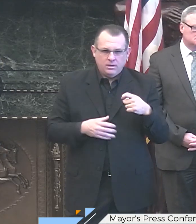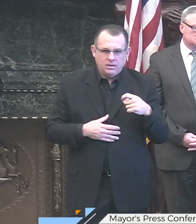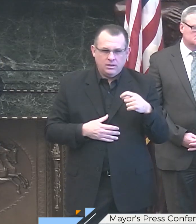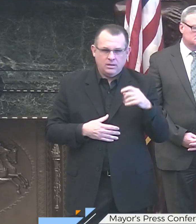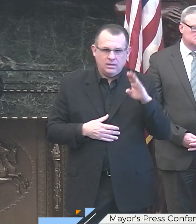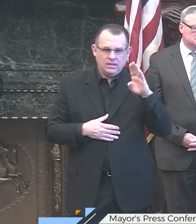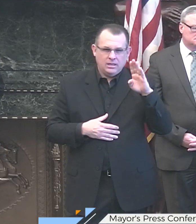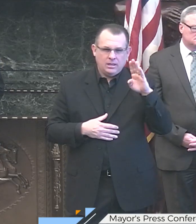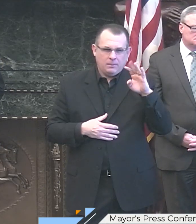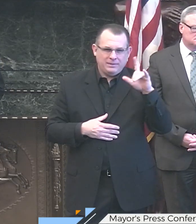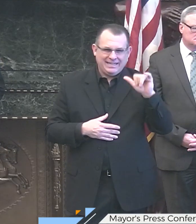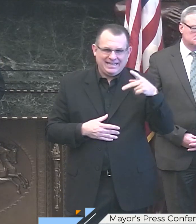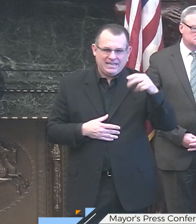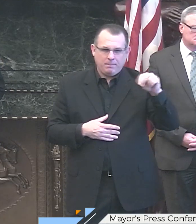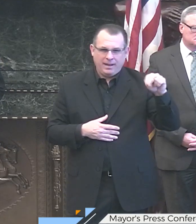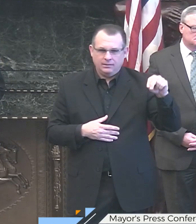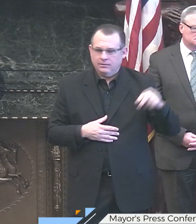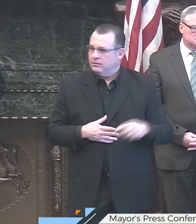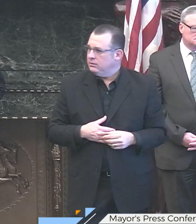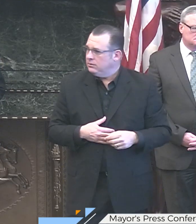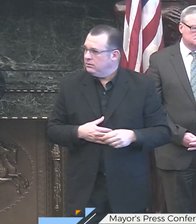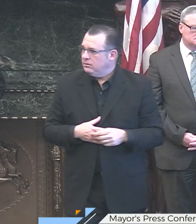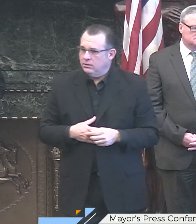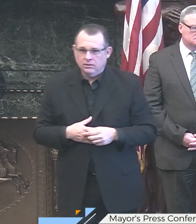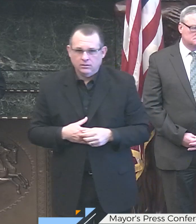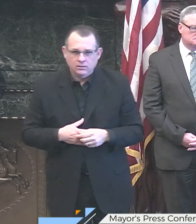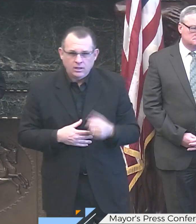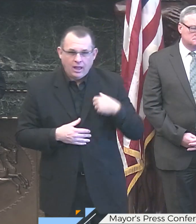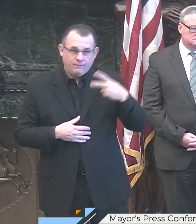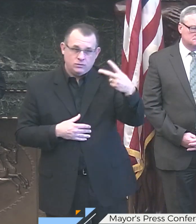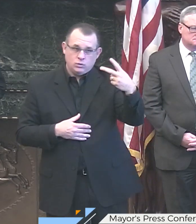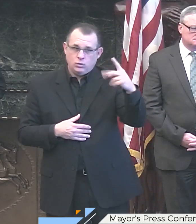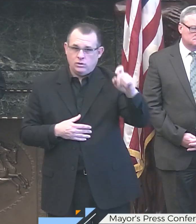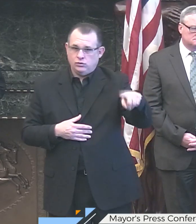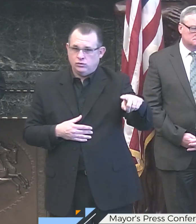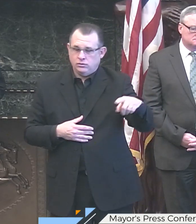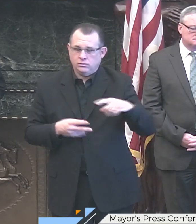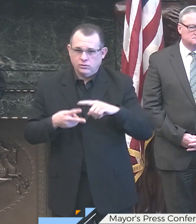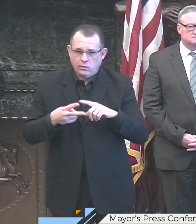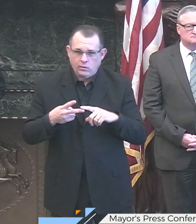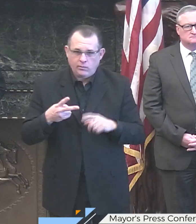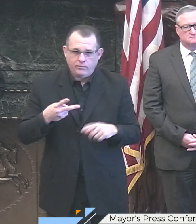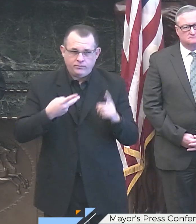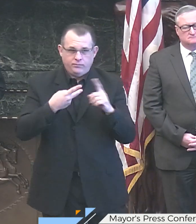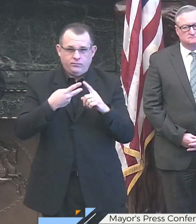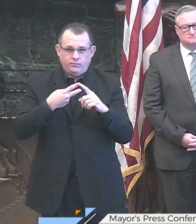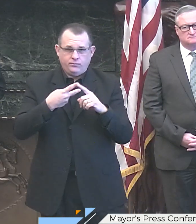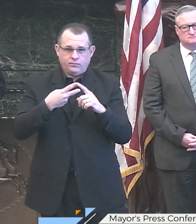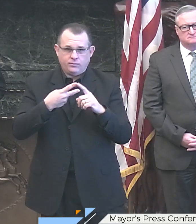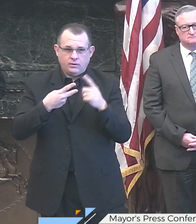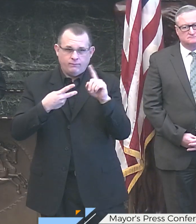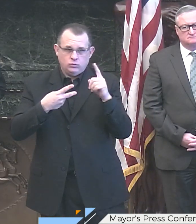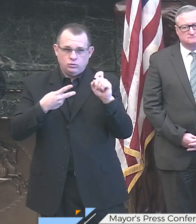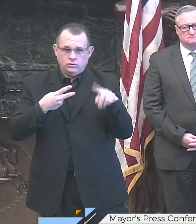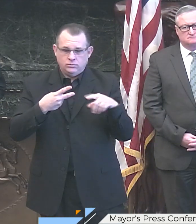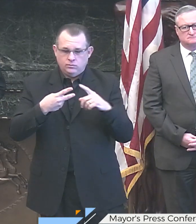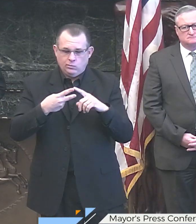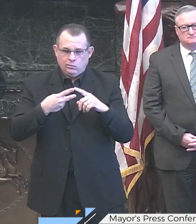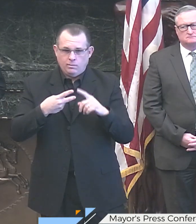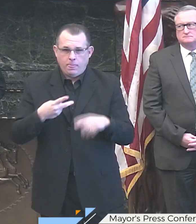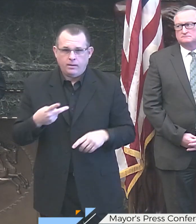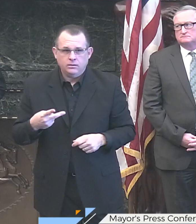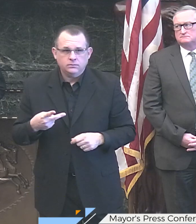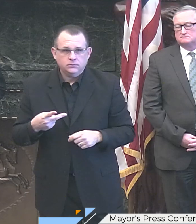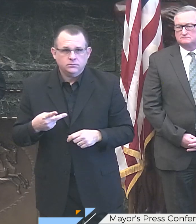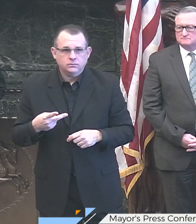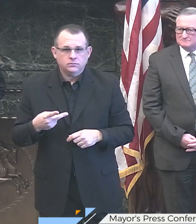Hi, I have 2 questions. My first one is there going to be,